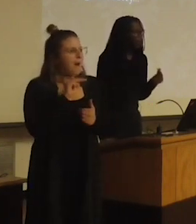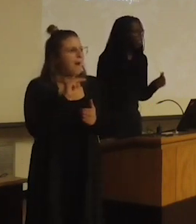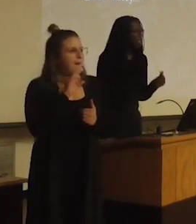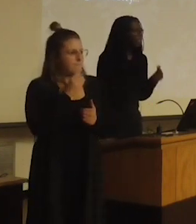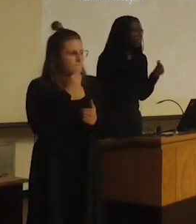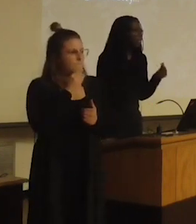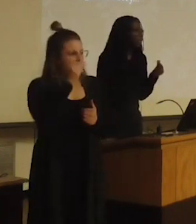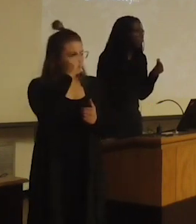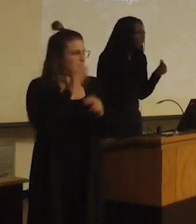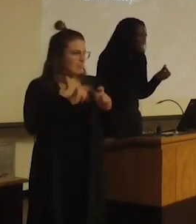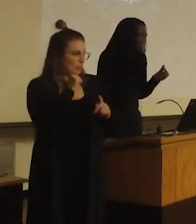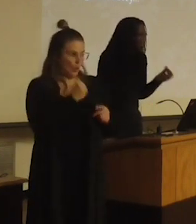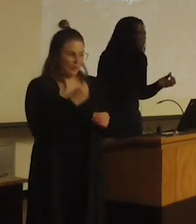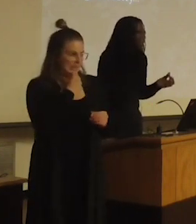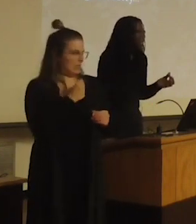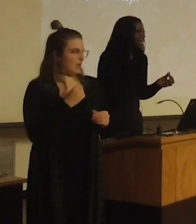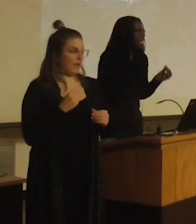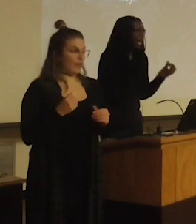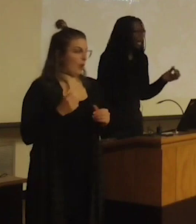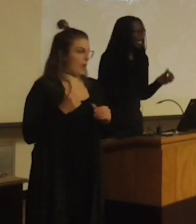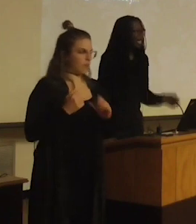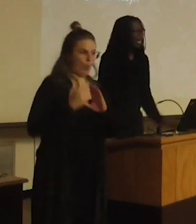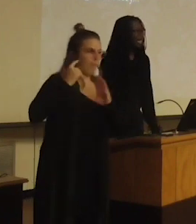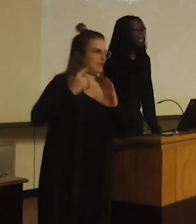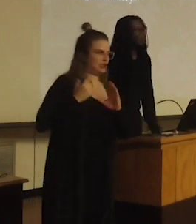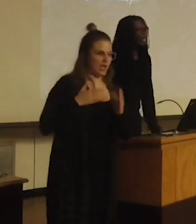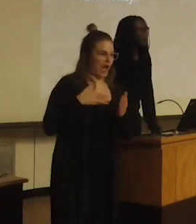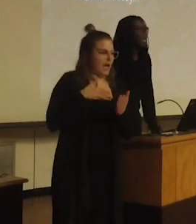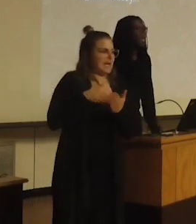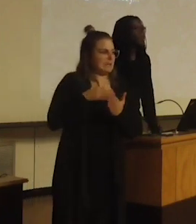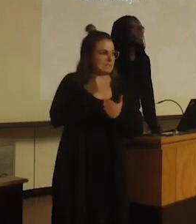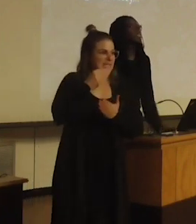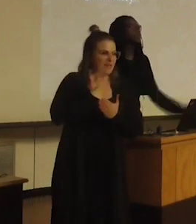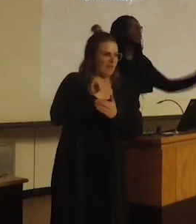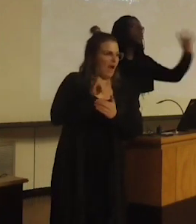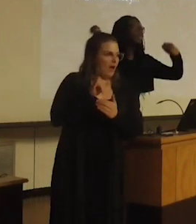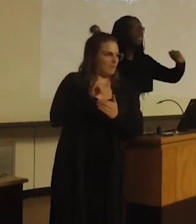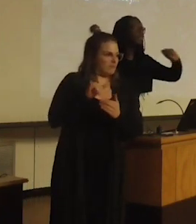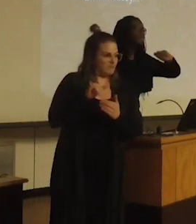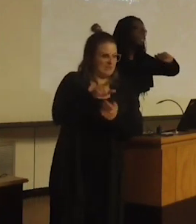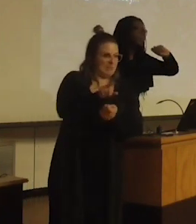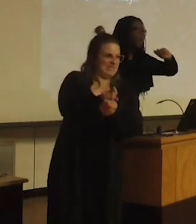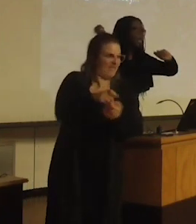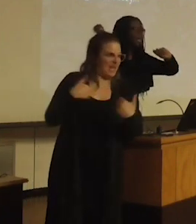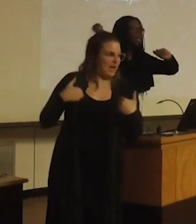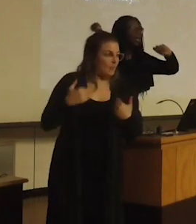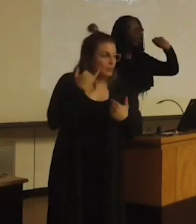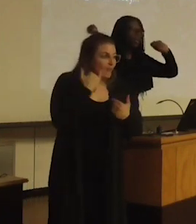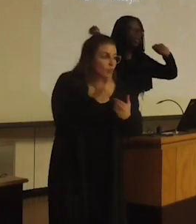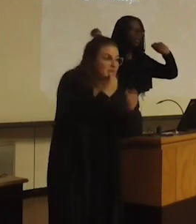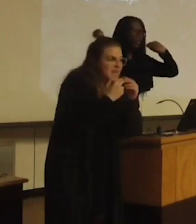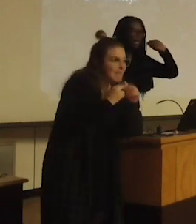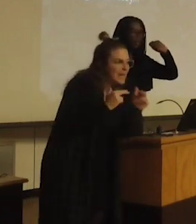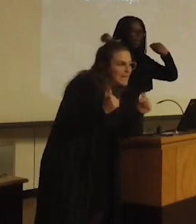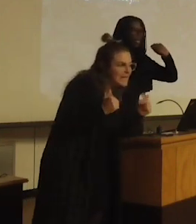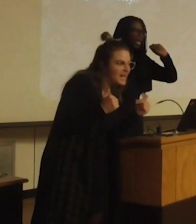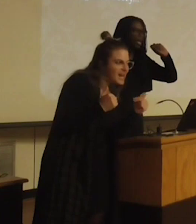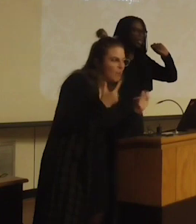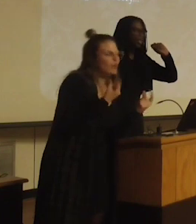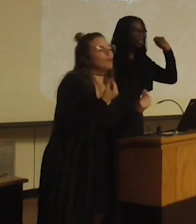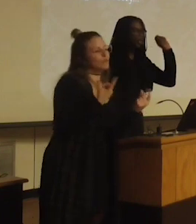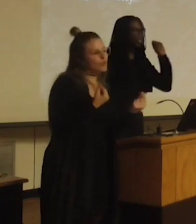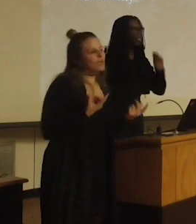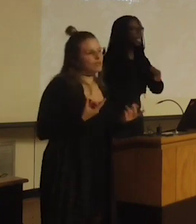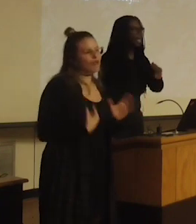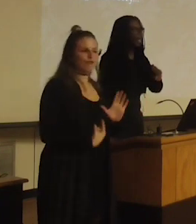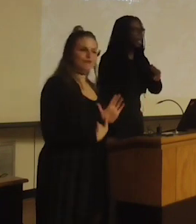There are prohibitions, specific religious prohibitions, against eating these specific animals. And so when you're eating a piece of bacon, what you're doing is, once